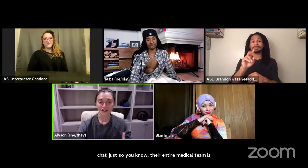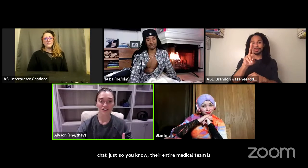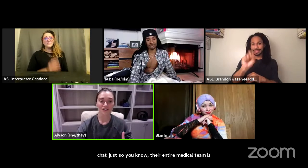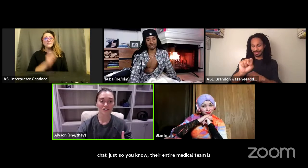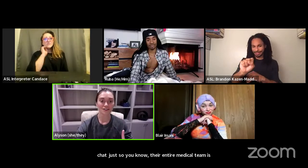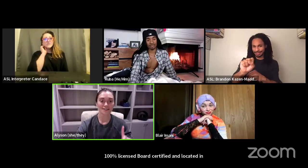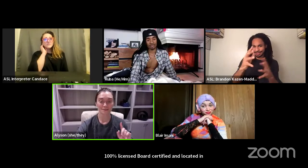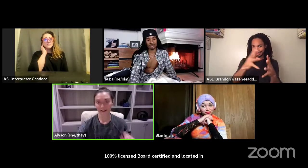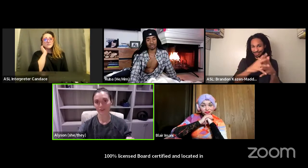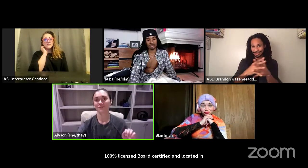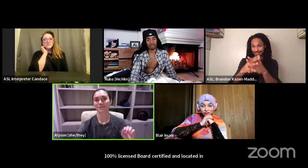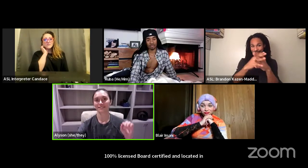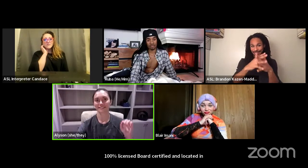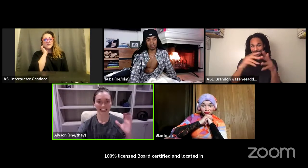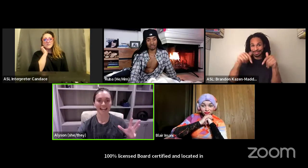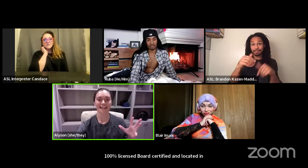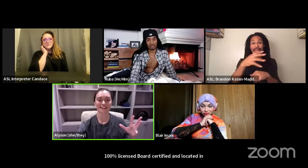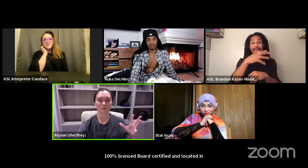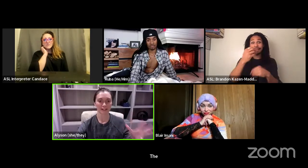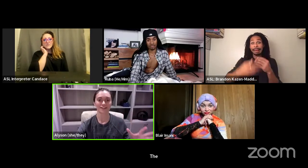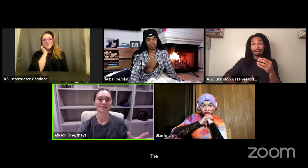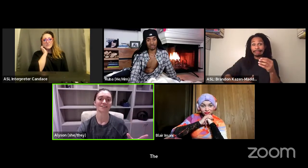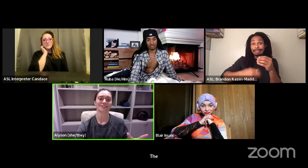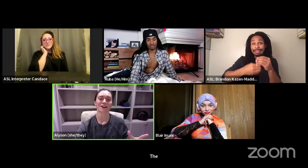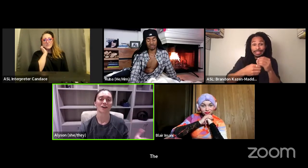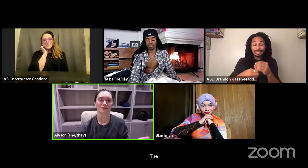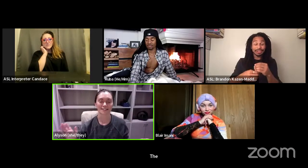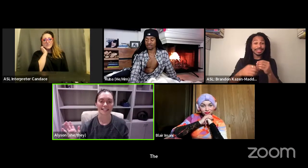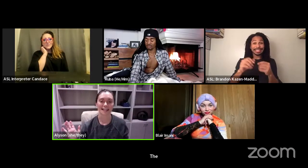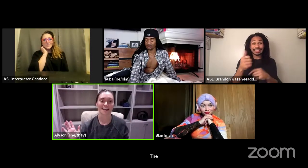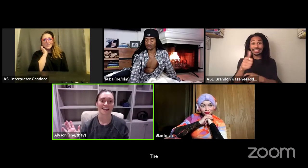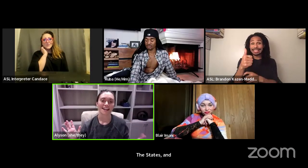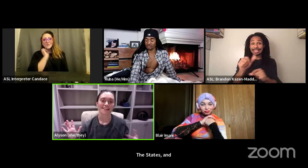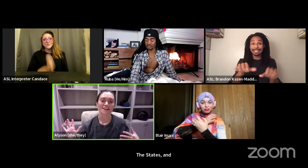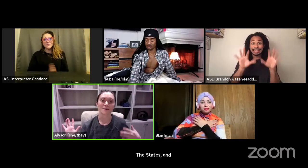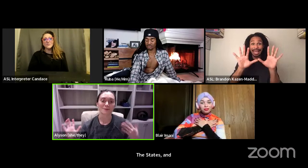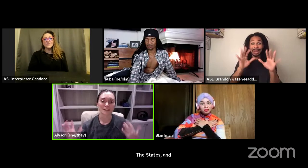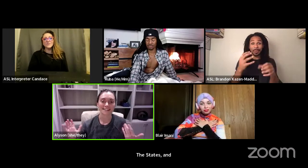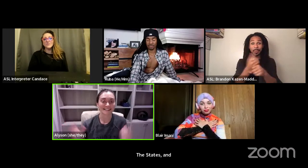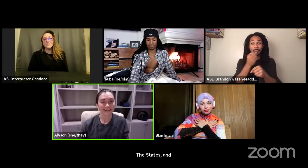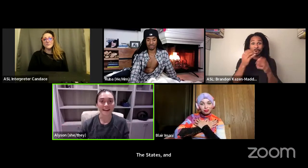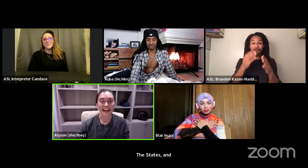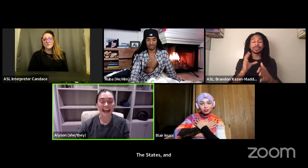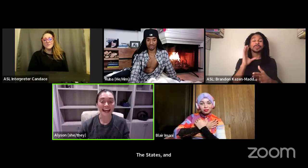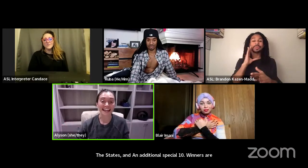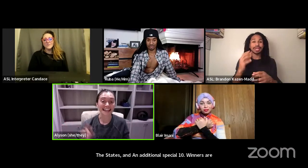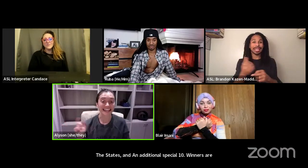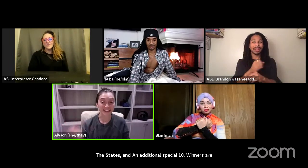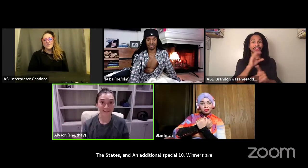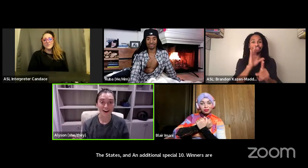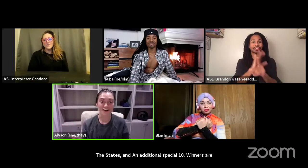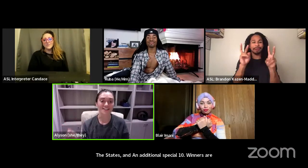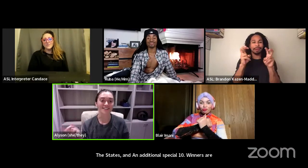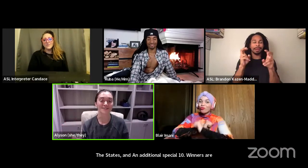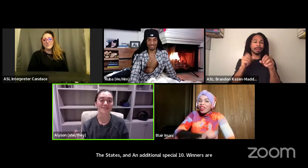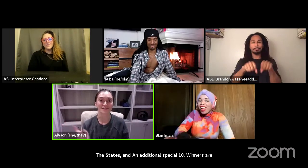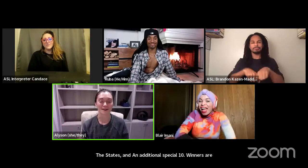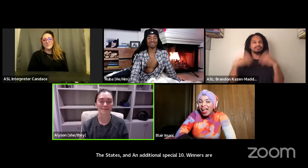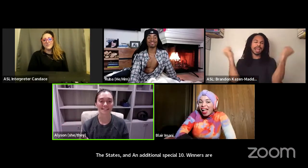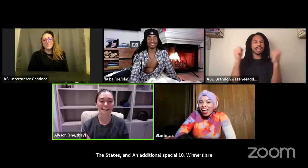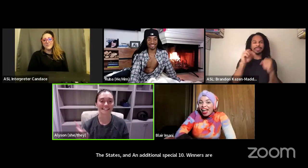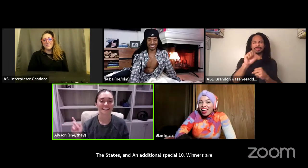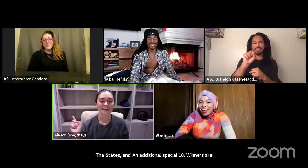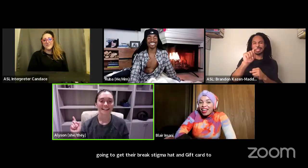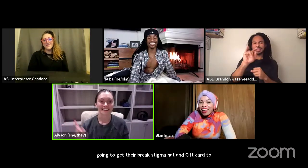an additional special 10 winners are going to get their Break Stigma hat and gift card to